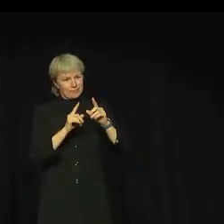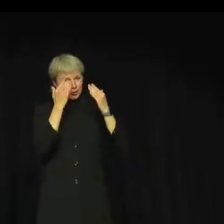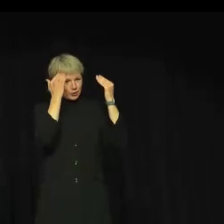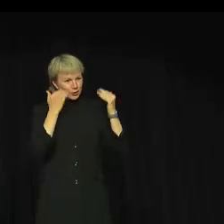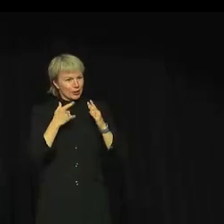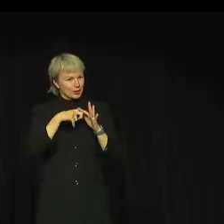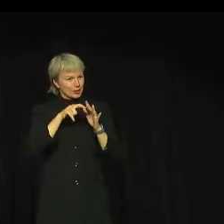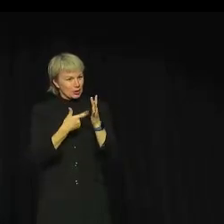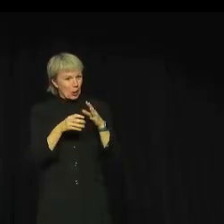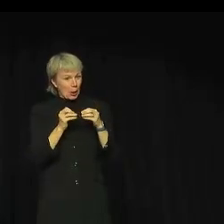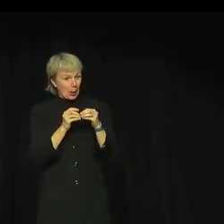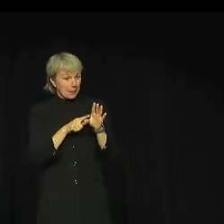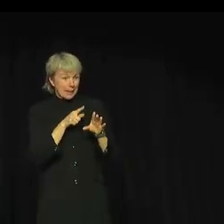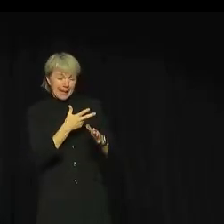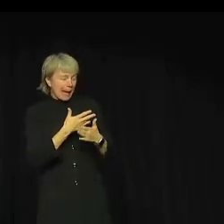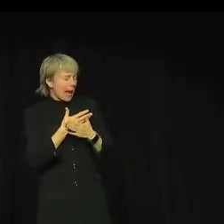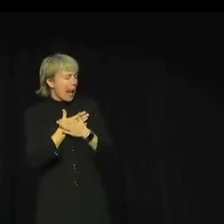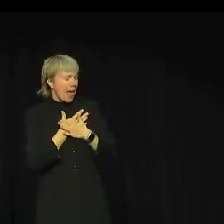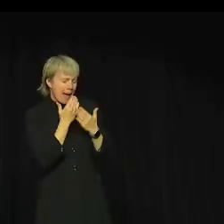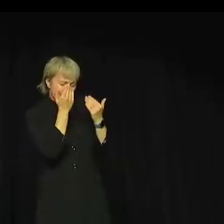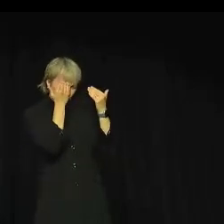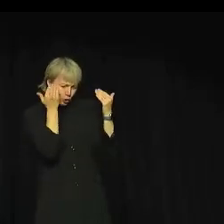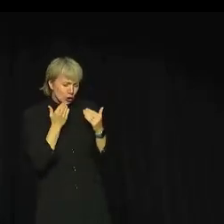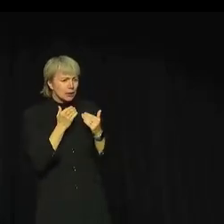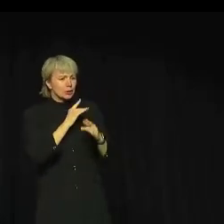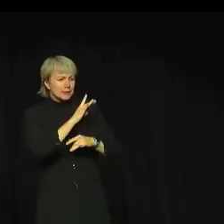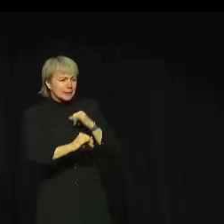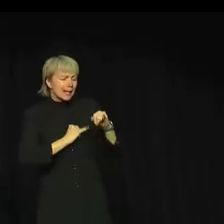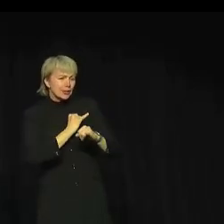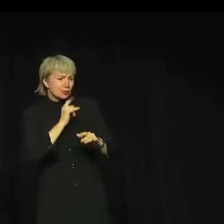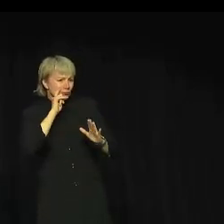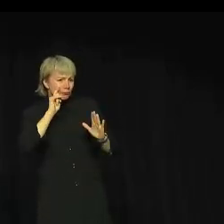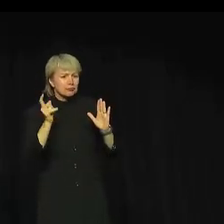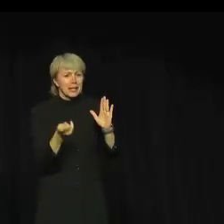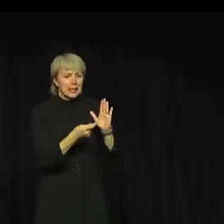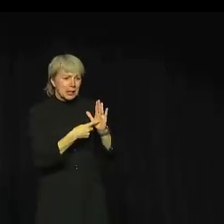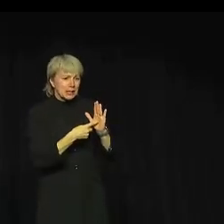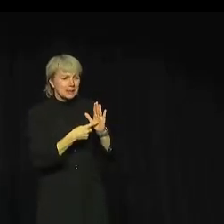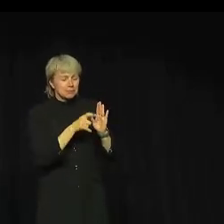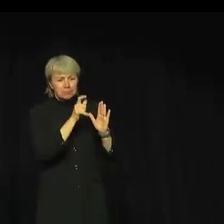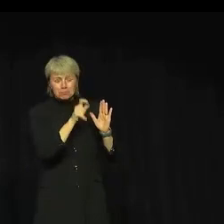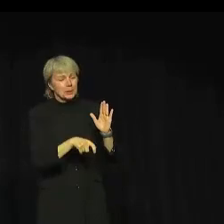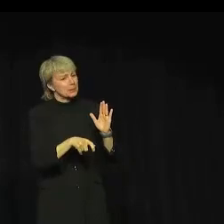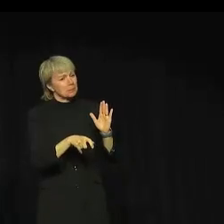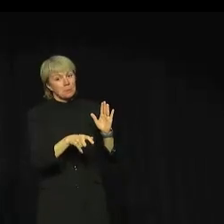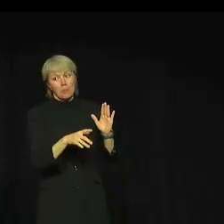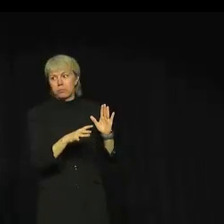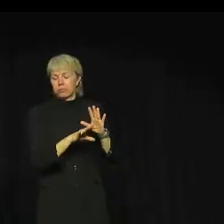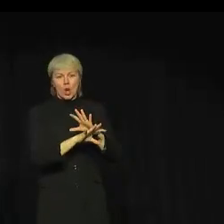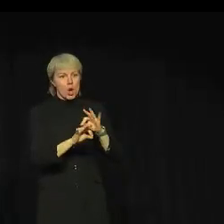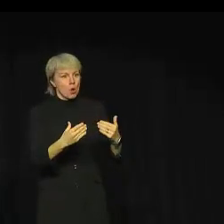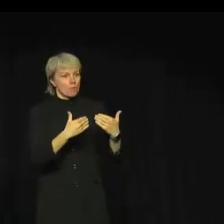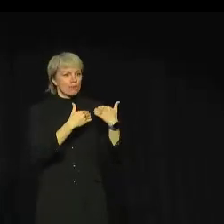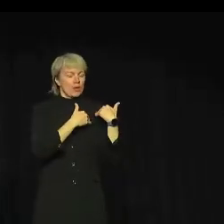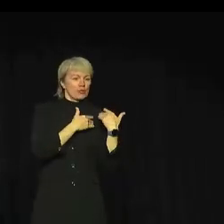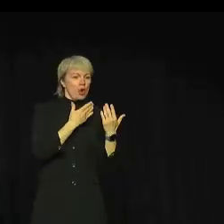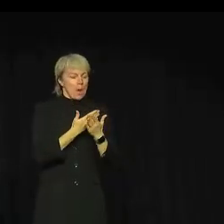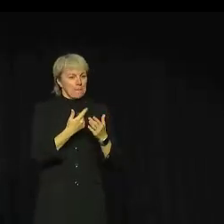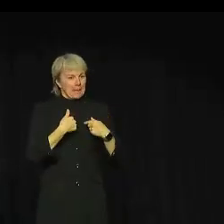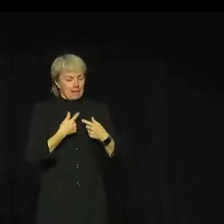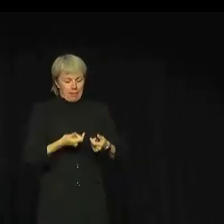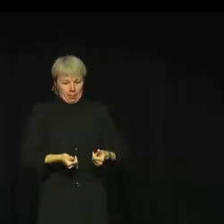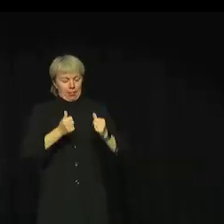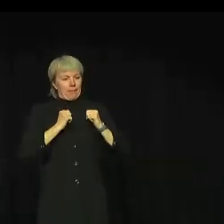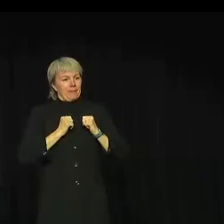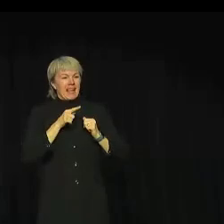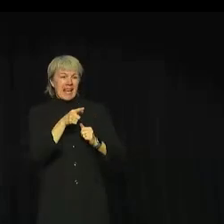beloved judges and most internationally recognised jurists. No pressure at all. Just the judge who was my law